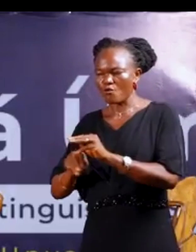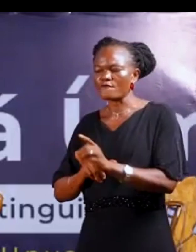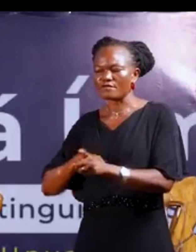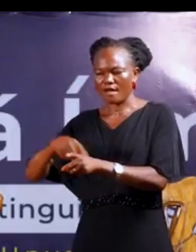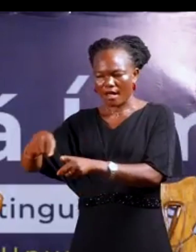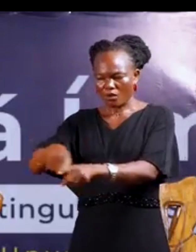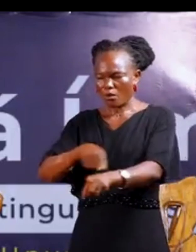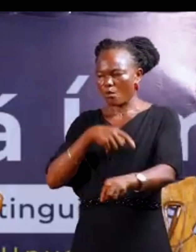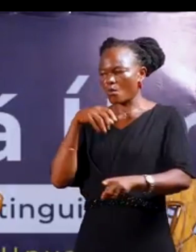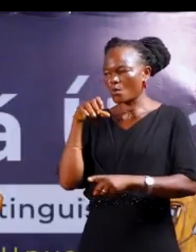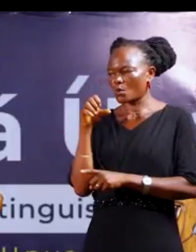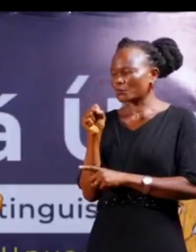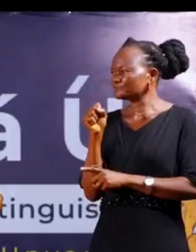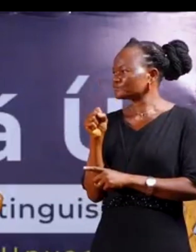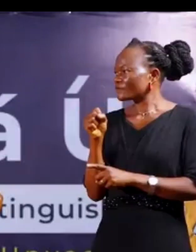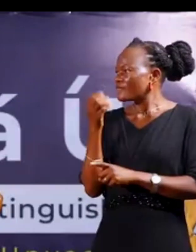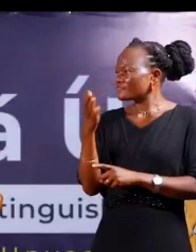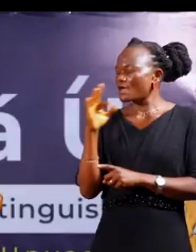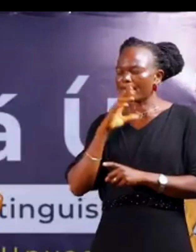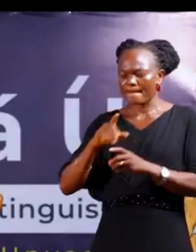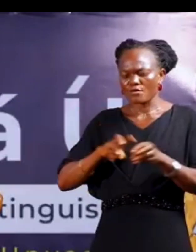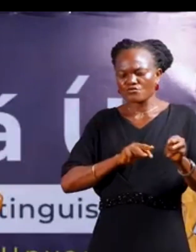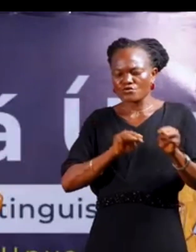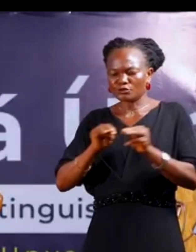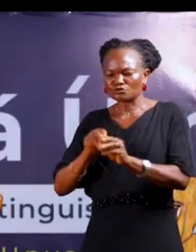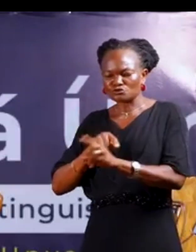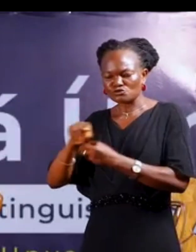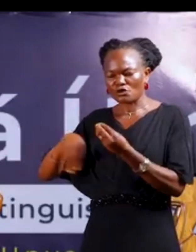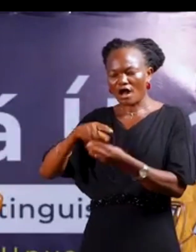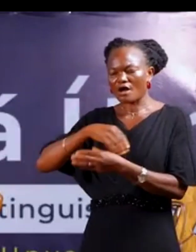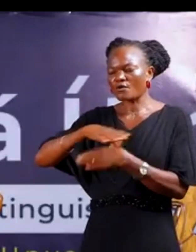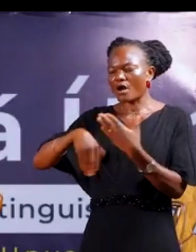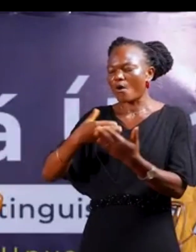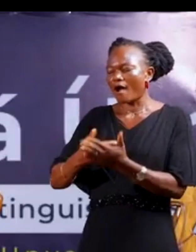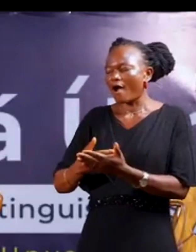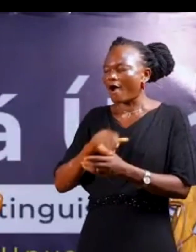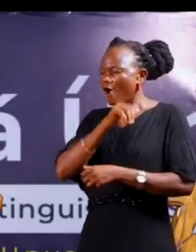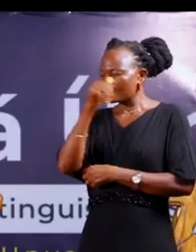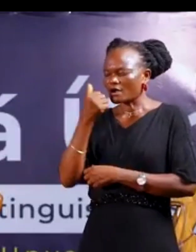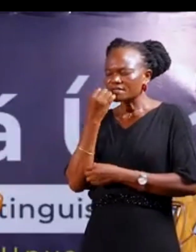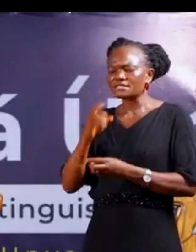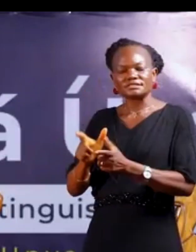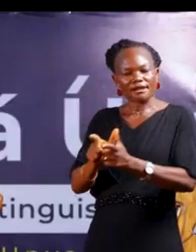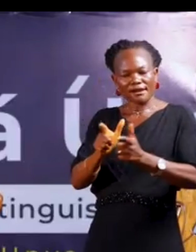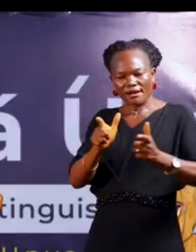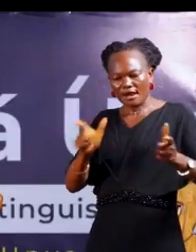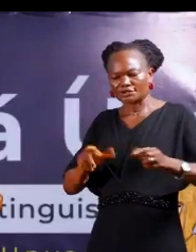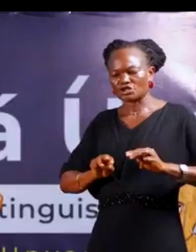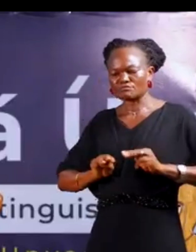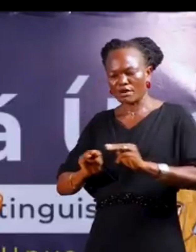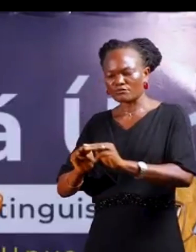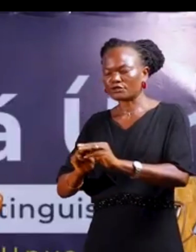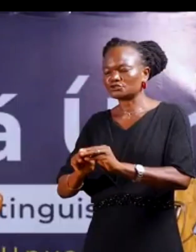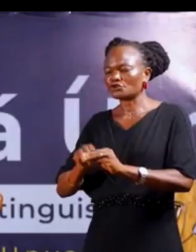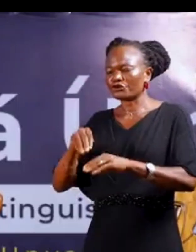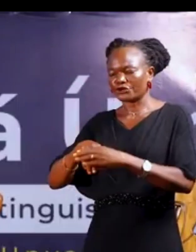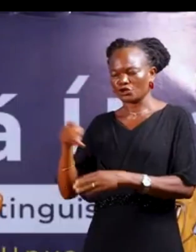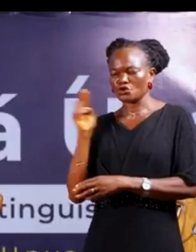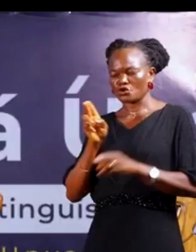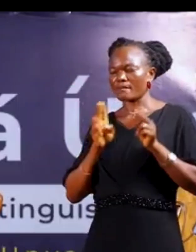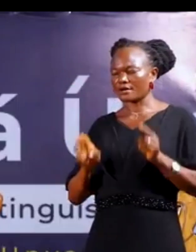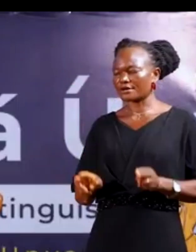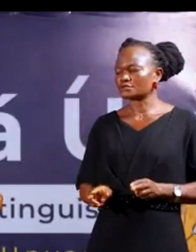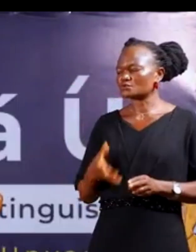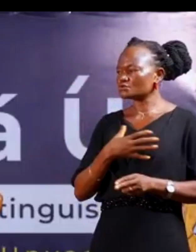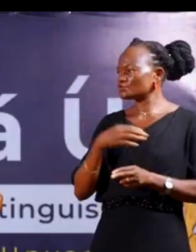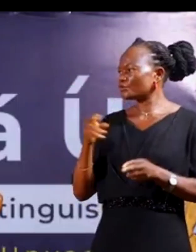along. Their migration throughout Africa is one of the largest migrations in human history. A